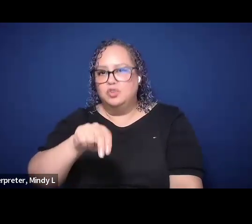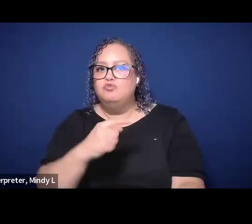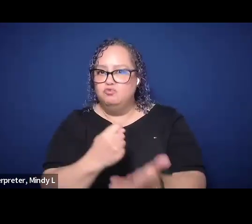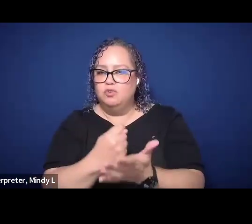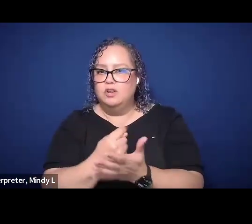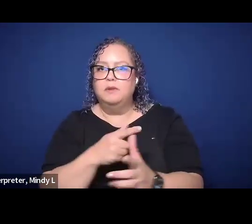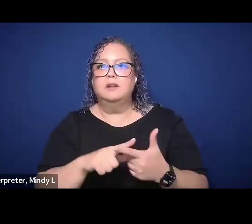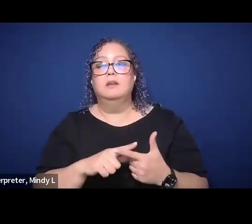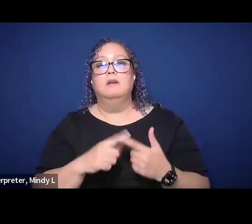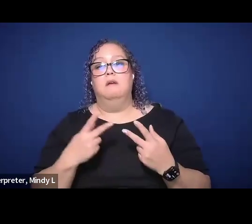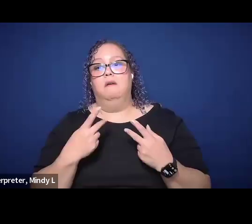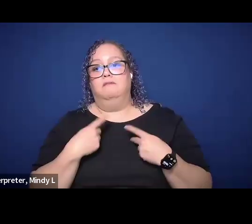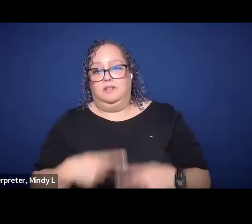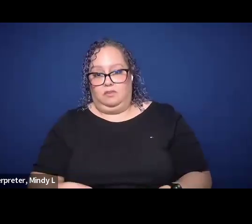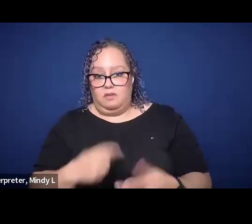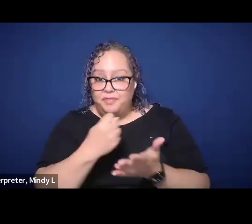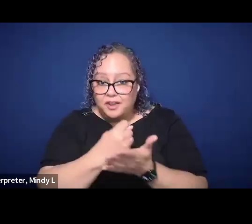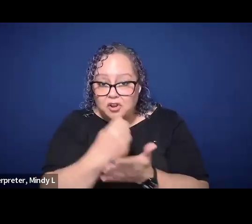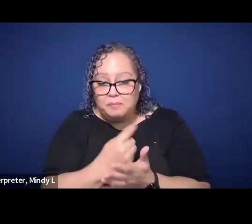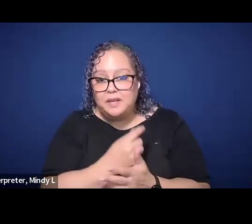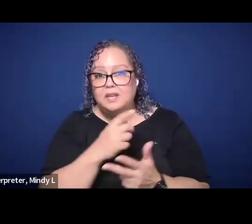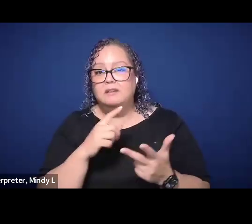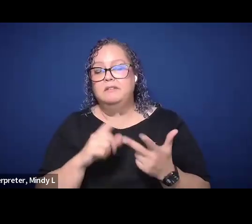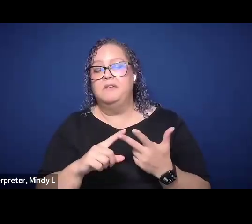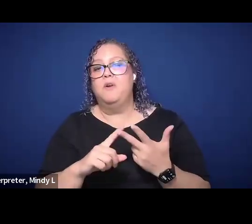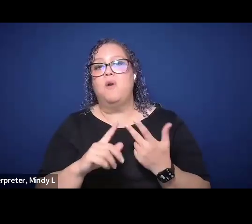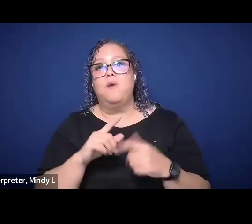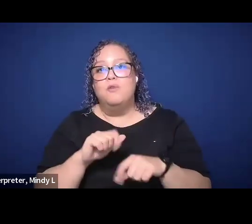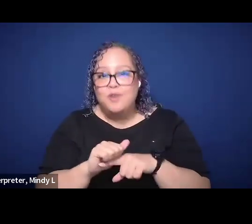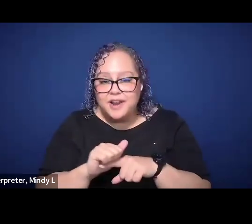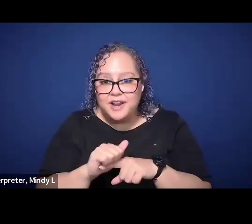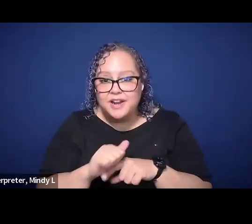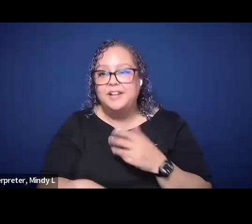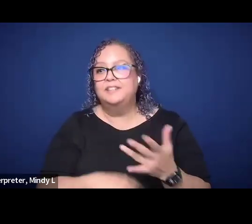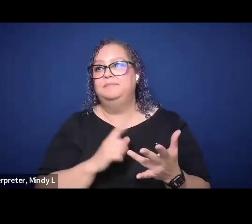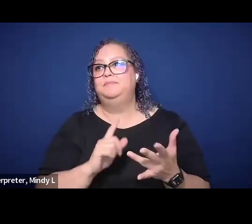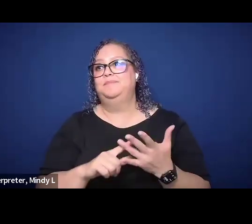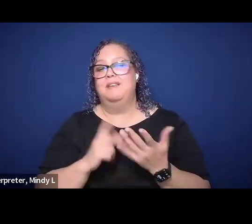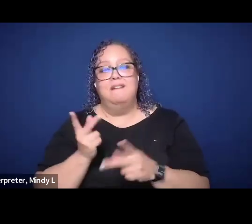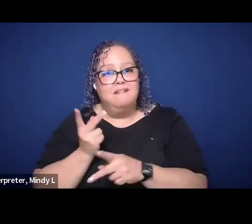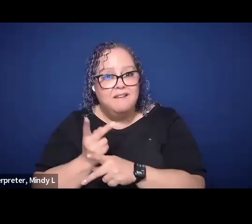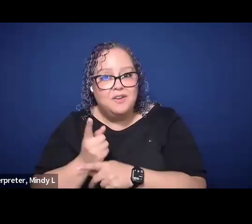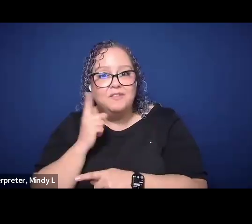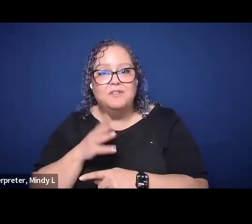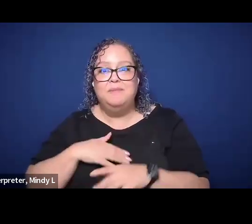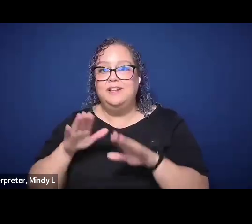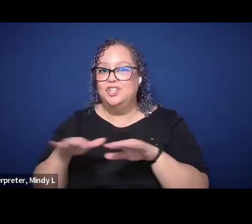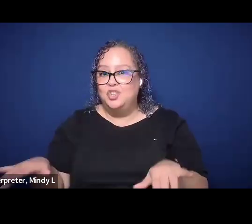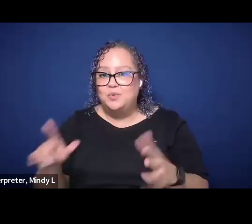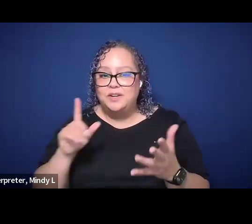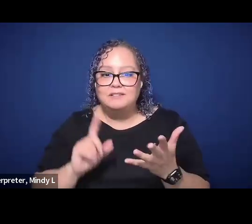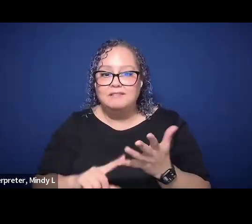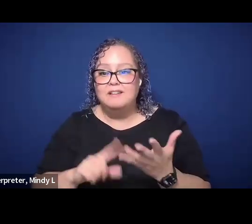and personal training sessions. It includes caregiving responsibilities for my children. It includes time